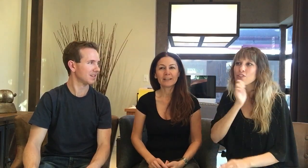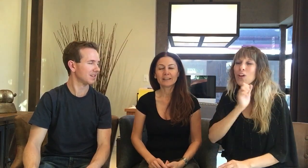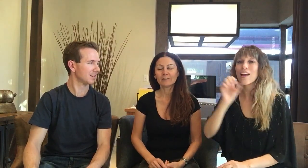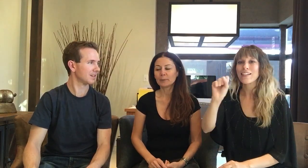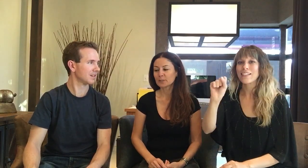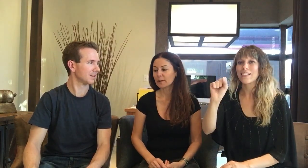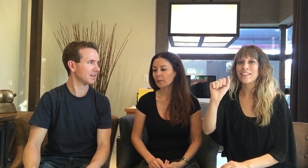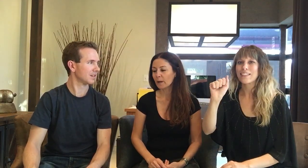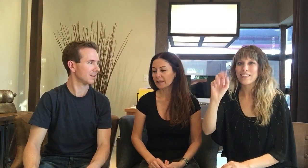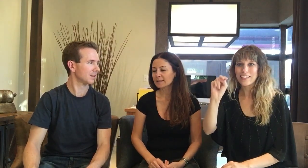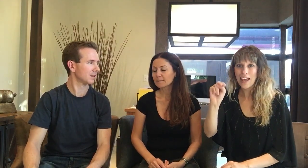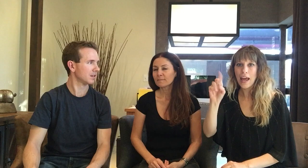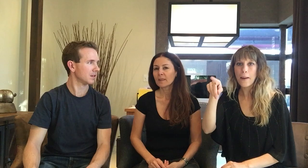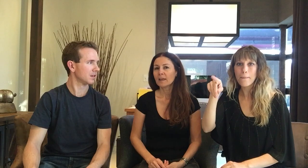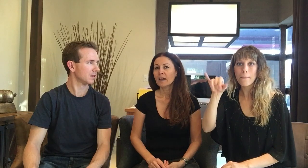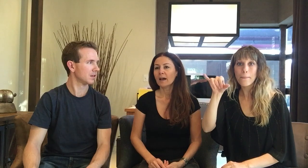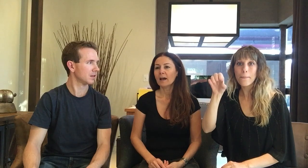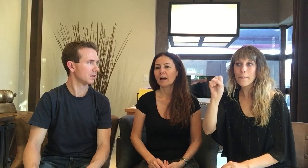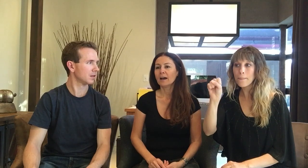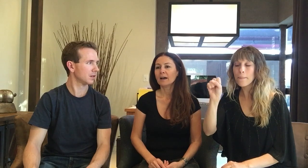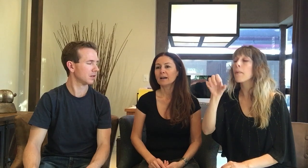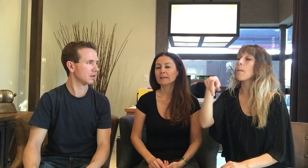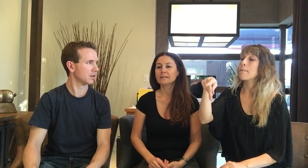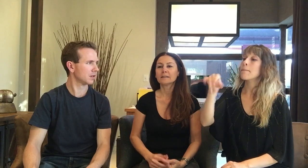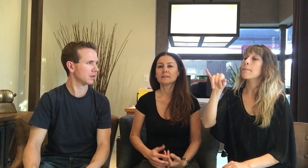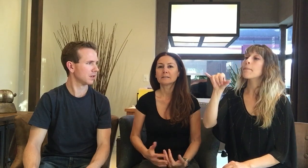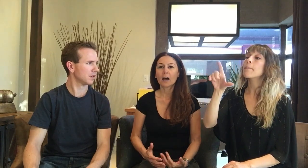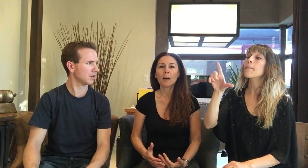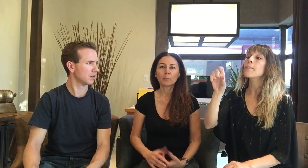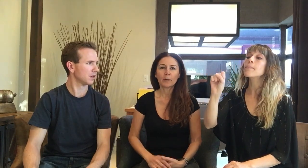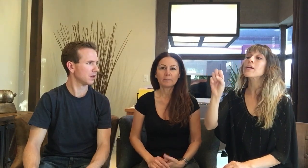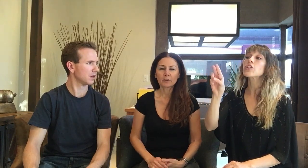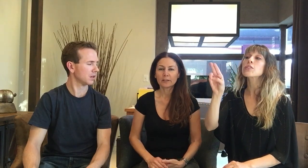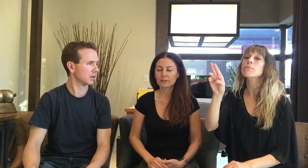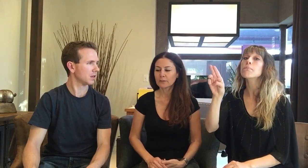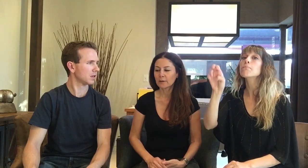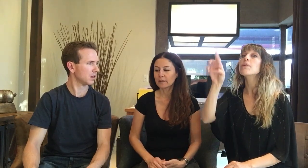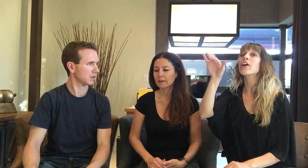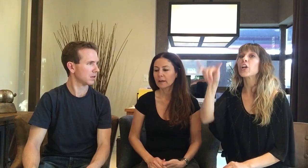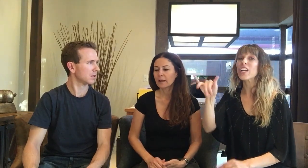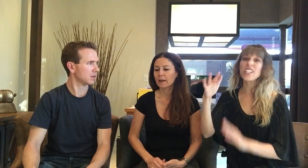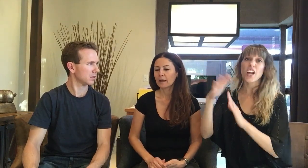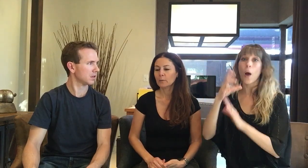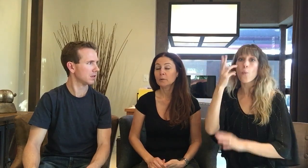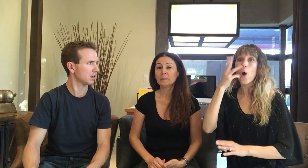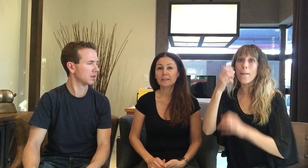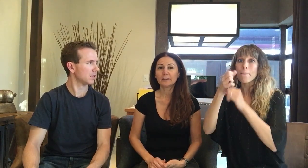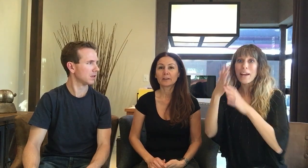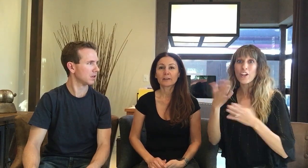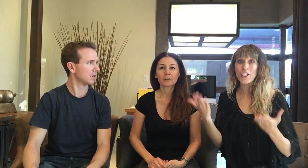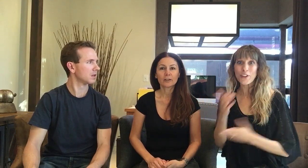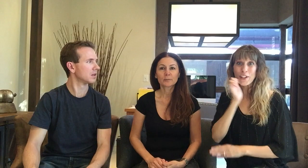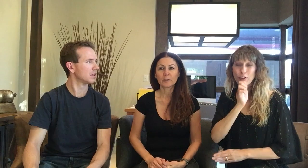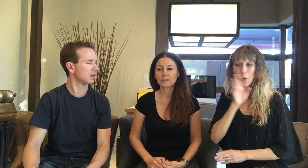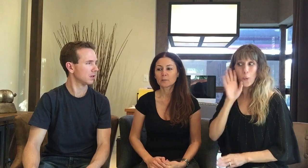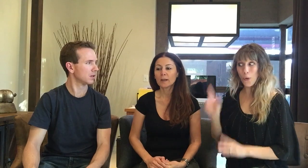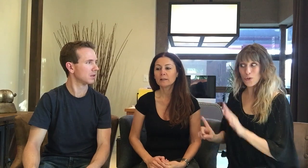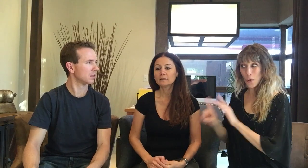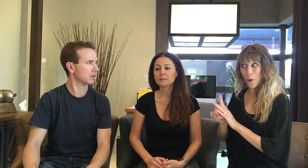Pillsbury of Pillsbury Wines. He's the top winemaker in Arizona. Will be here at our launch party as well to